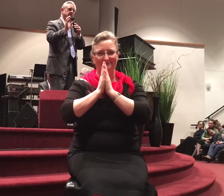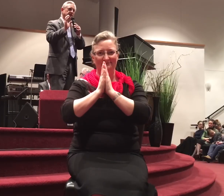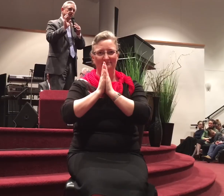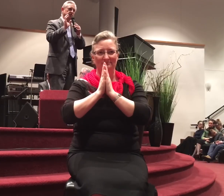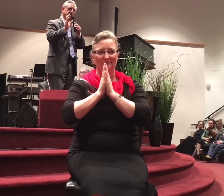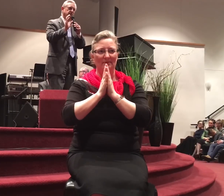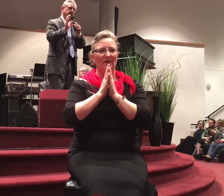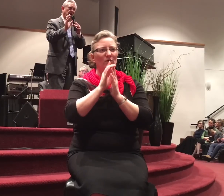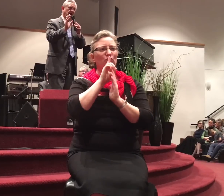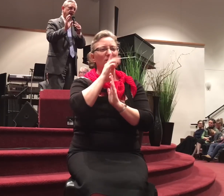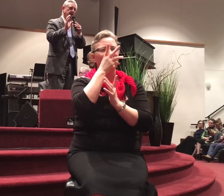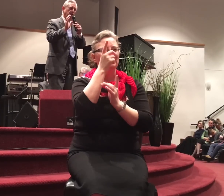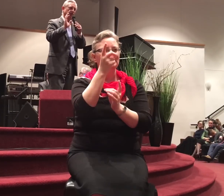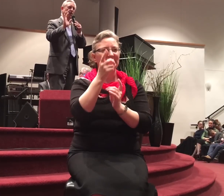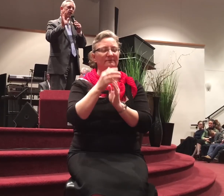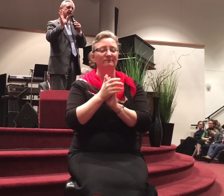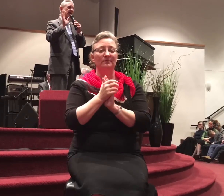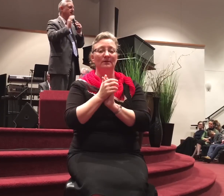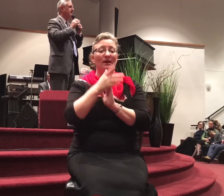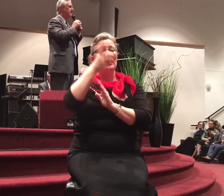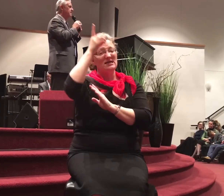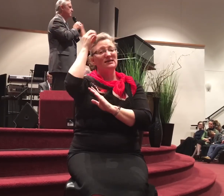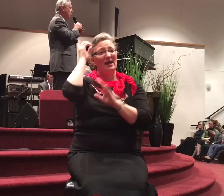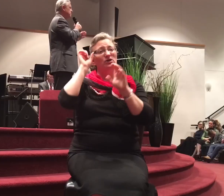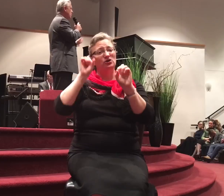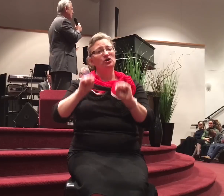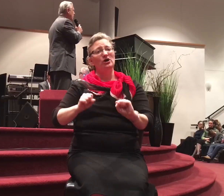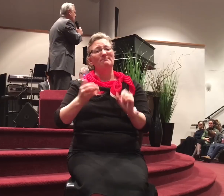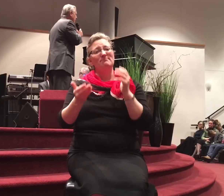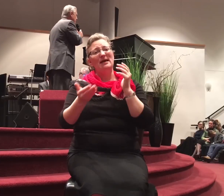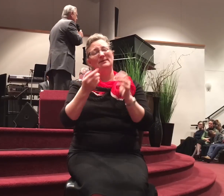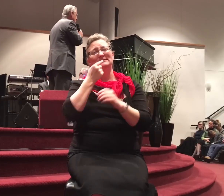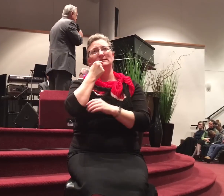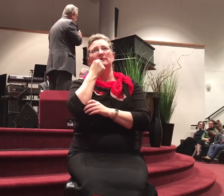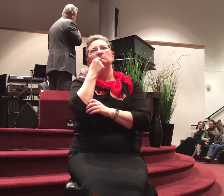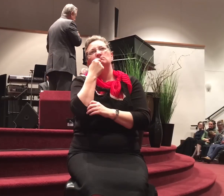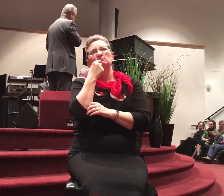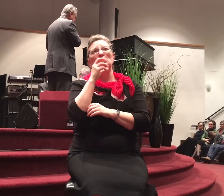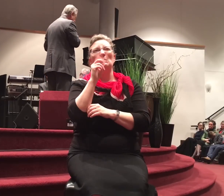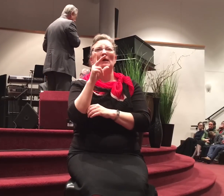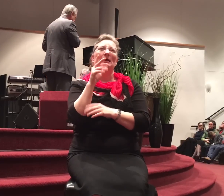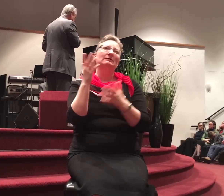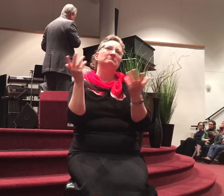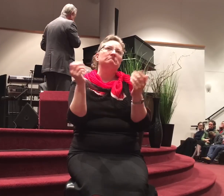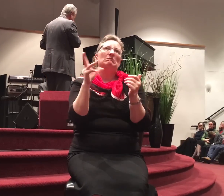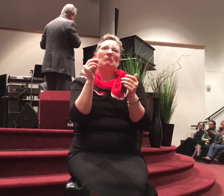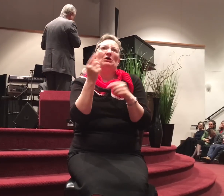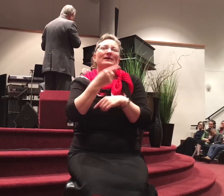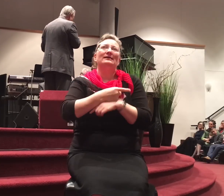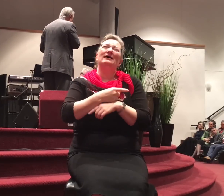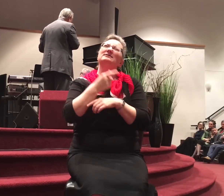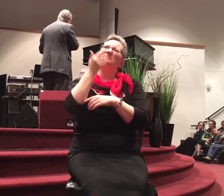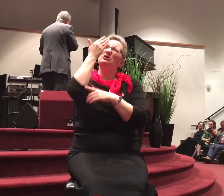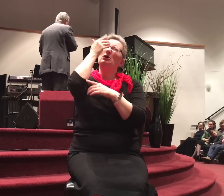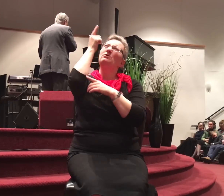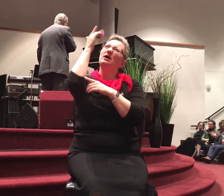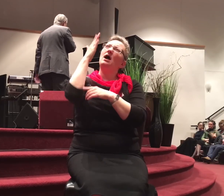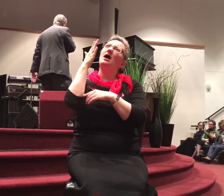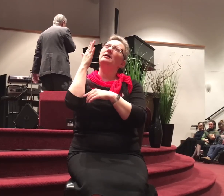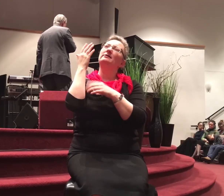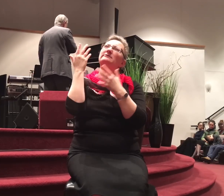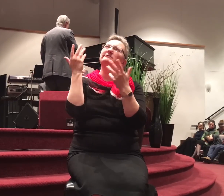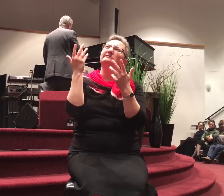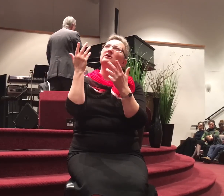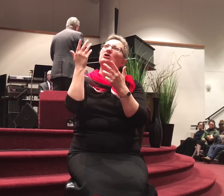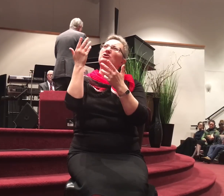have easily justified a 30-day moratorium on prayer. He could have said, "Now, God, you spent all these years putting me